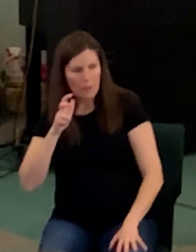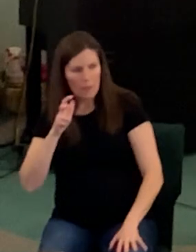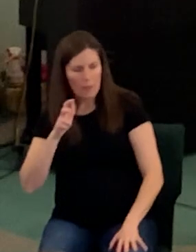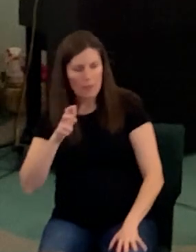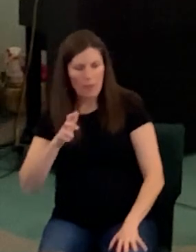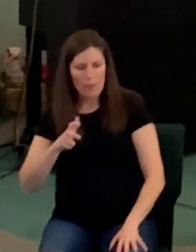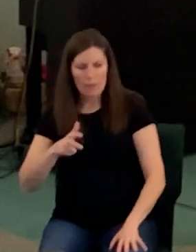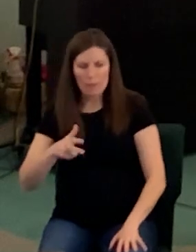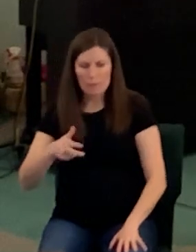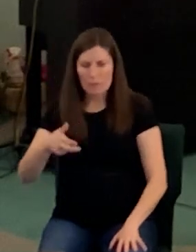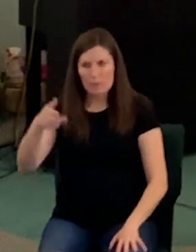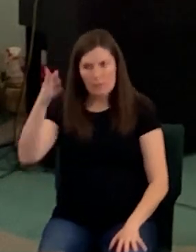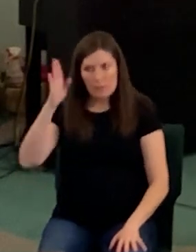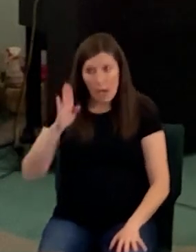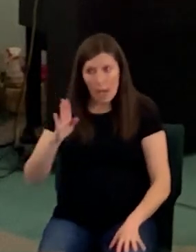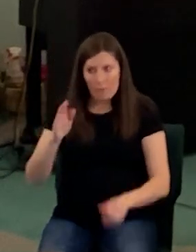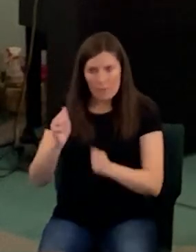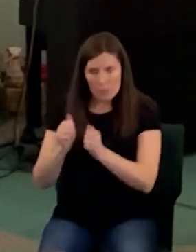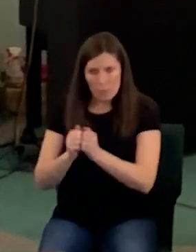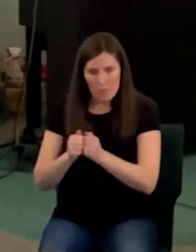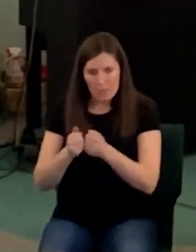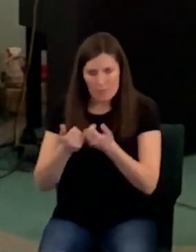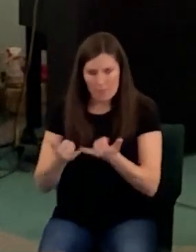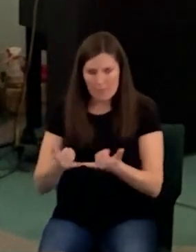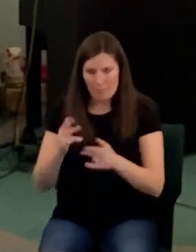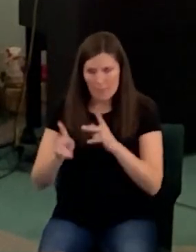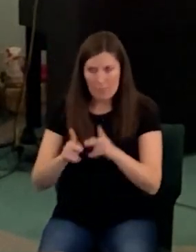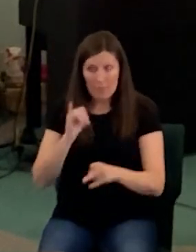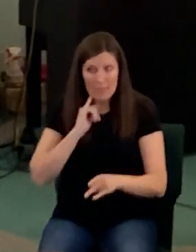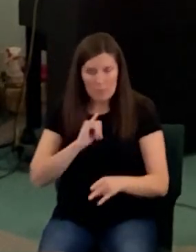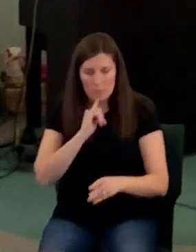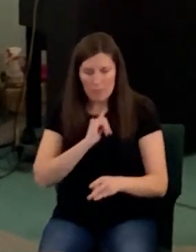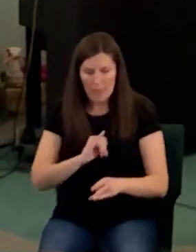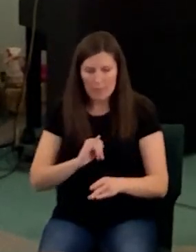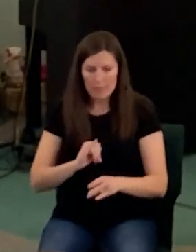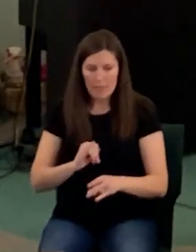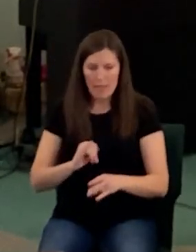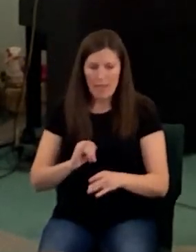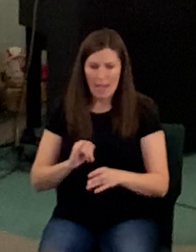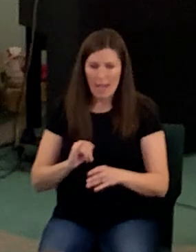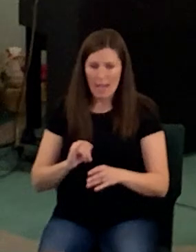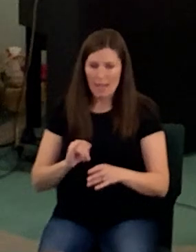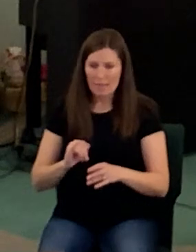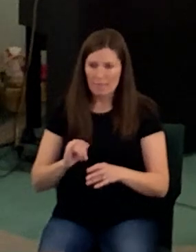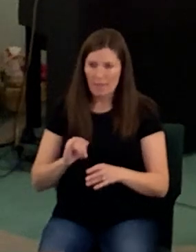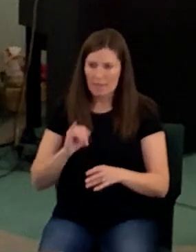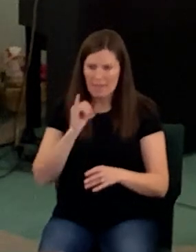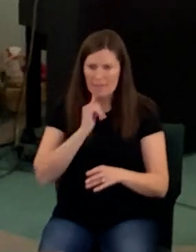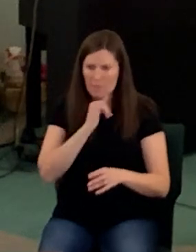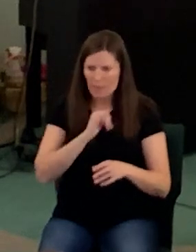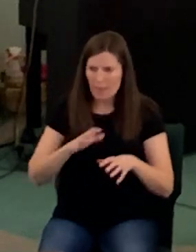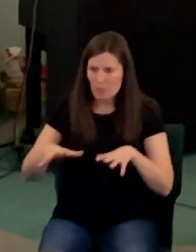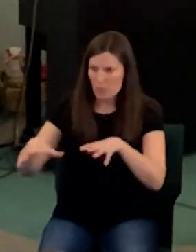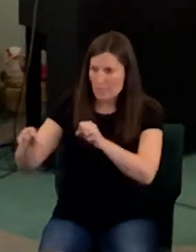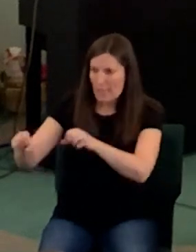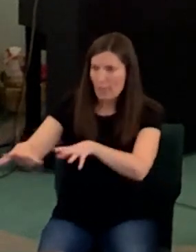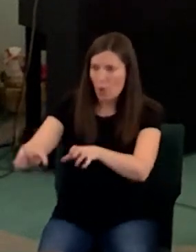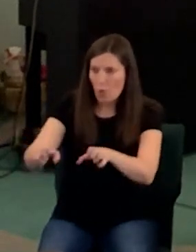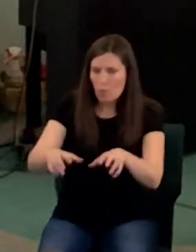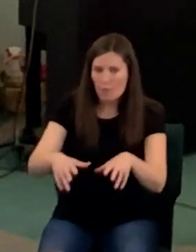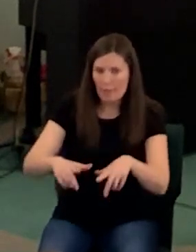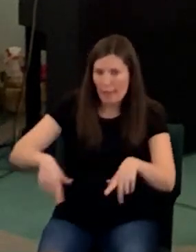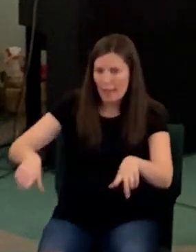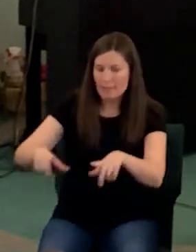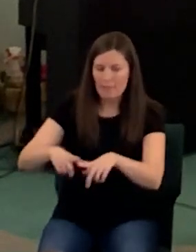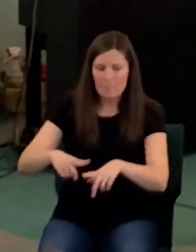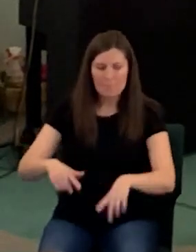people, the Israelites. And there's a group of people that hear about them coming and taking over all these areas, and they come up with a pretty